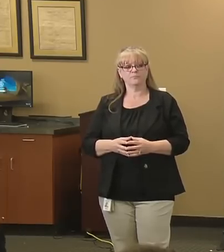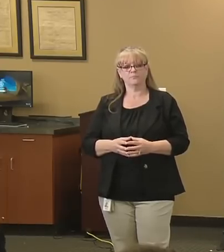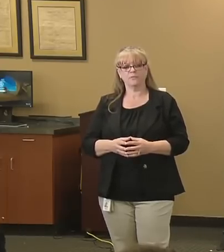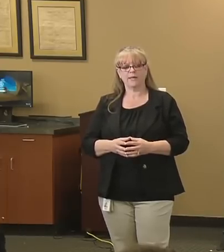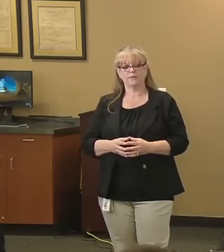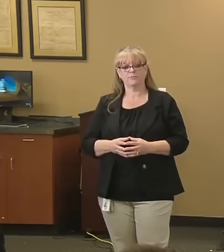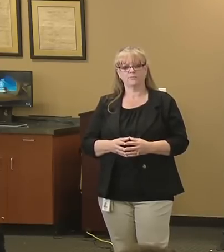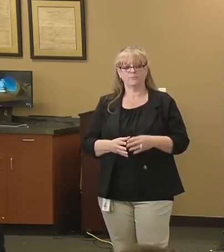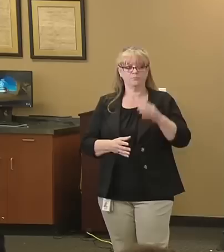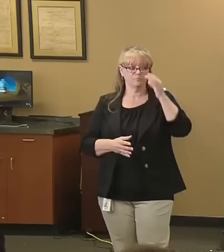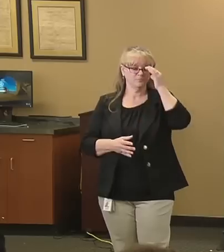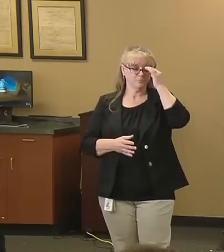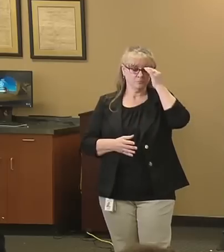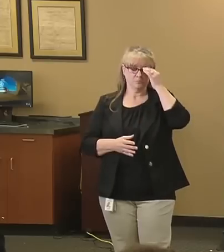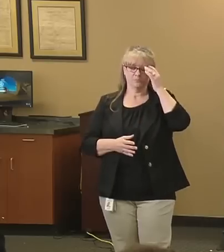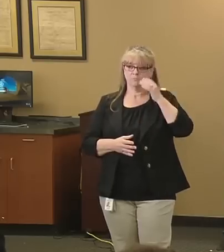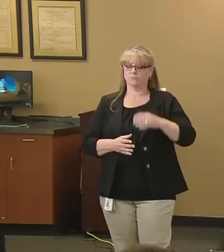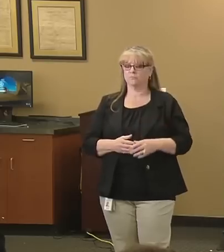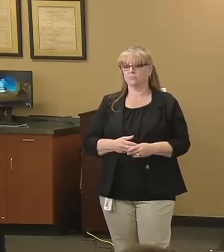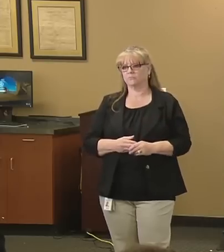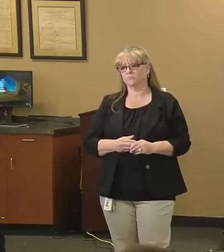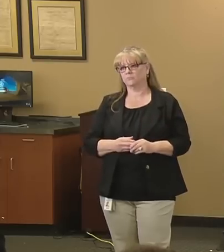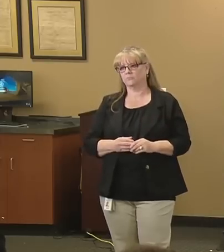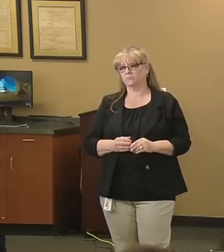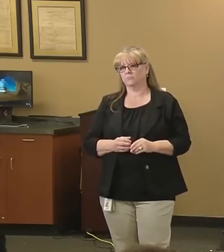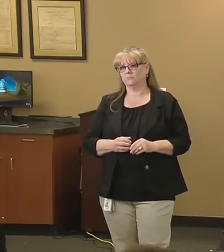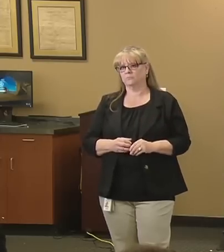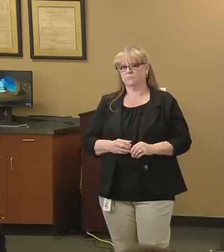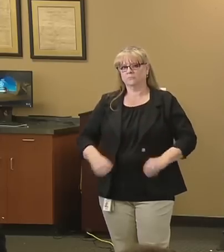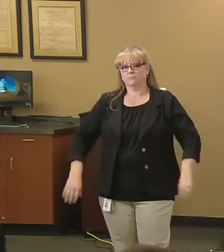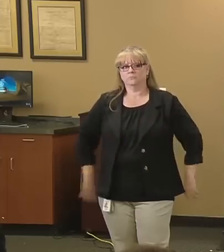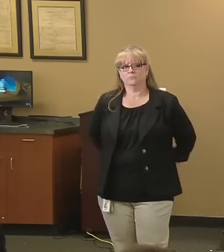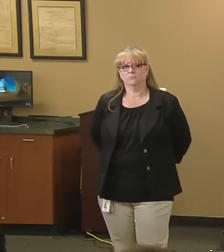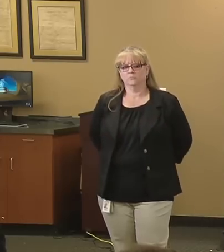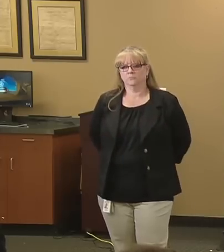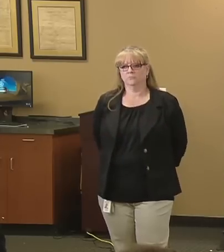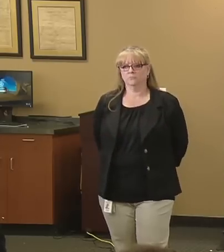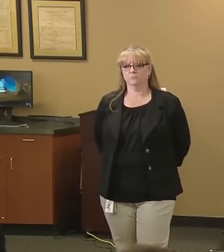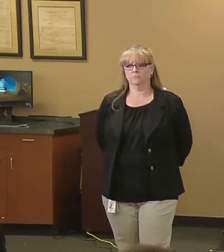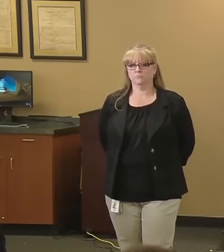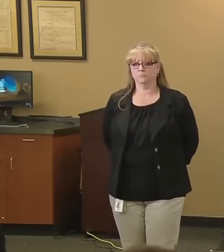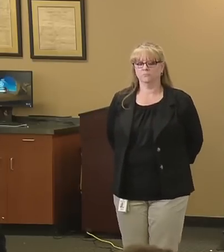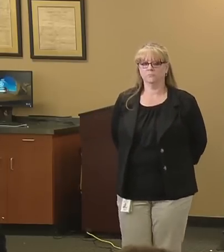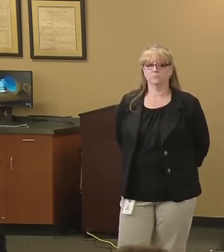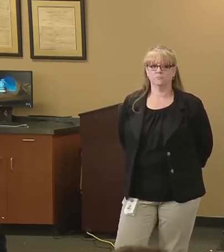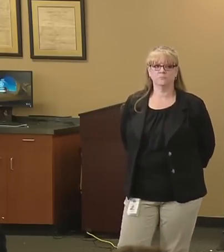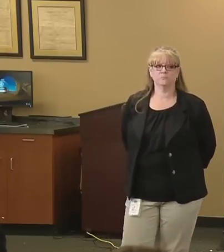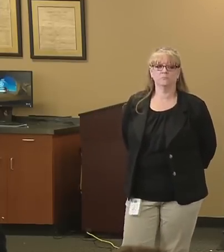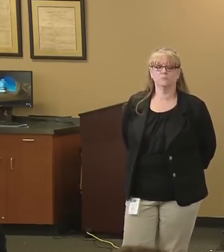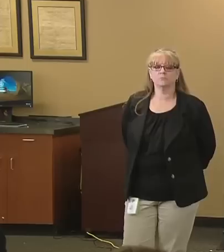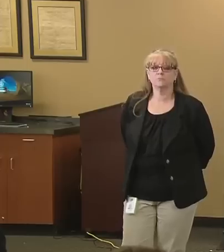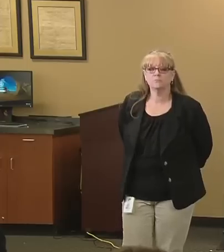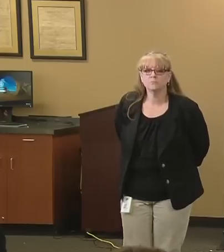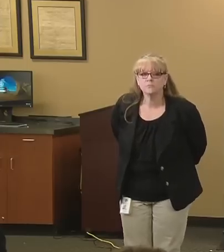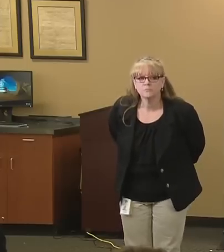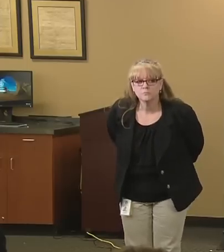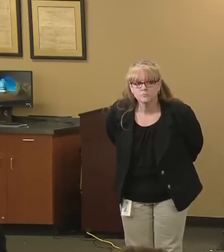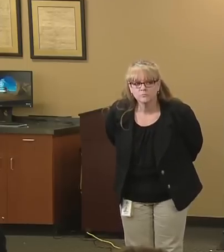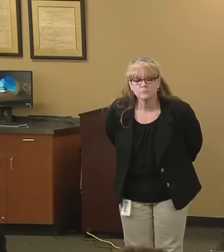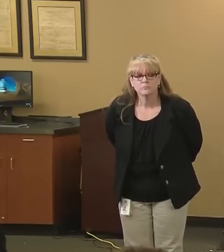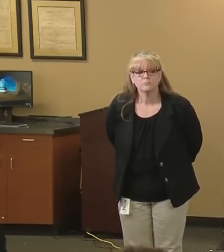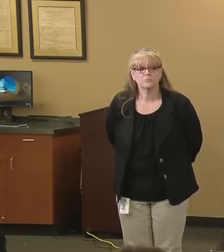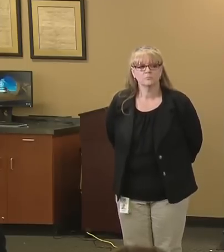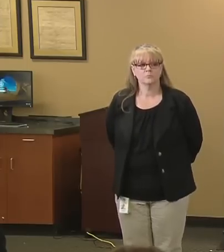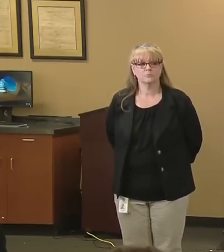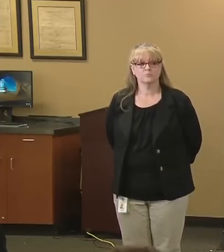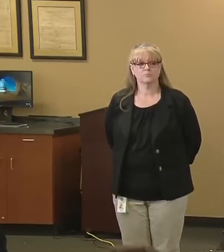waiting on Governor Polis for another update across the state. These have happened at various times over the last several weeks. For a while, he was doing